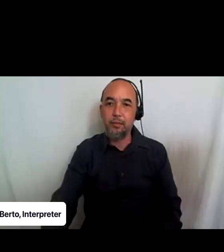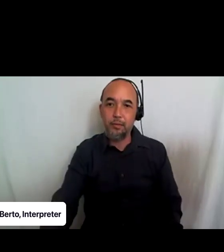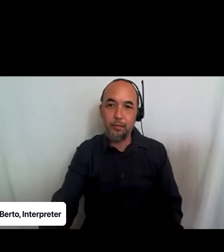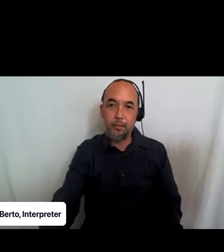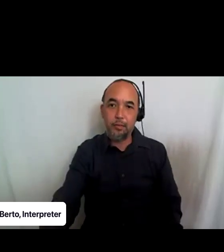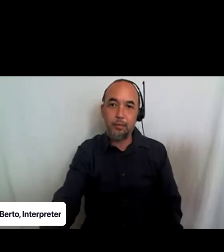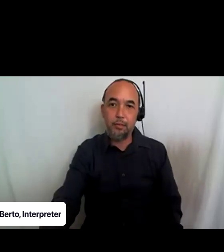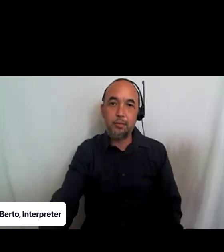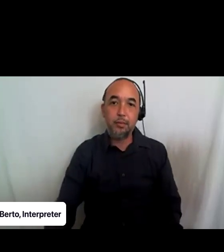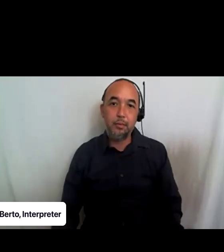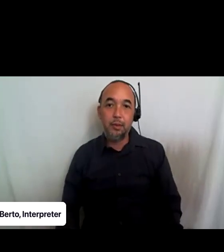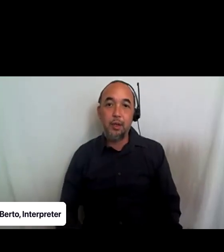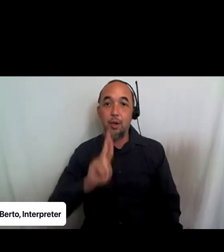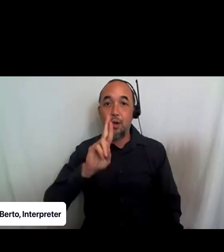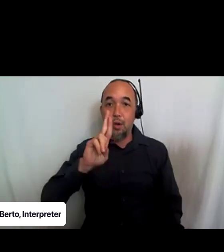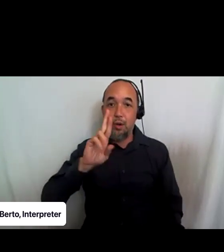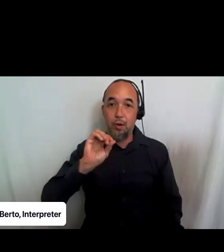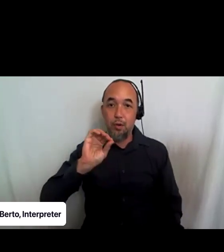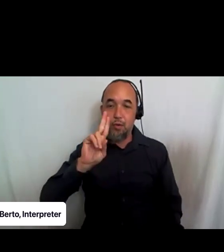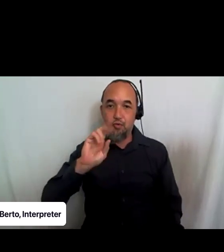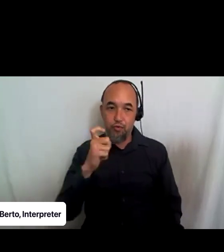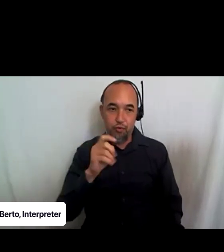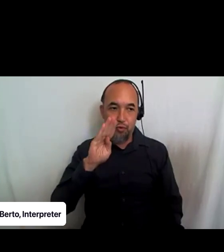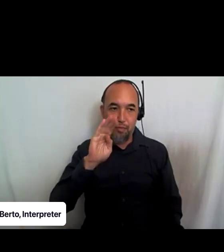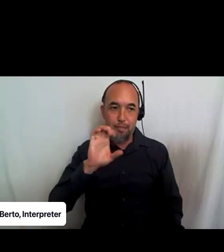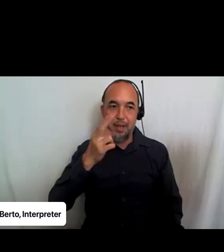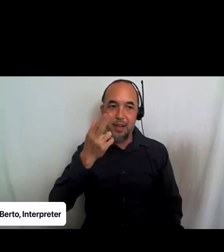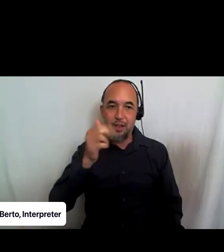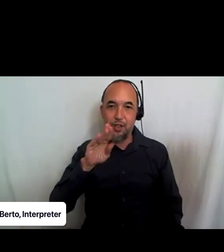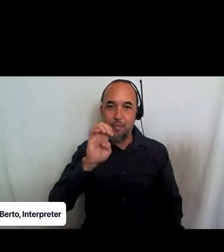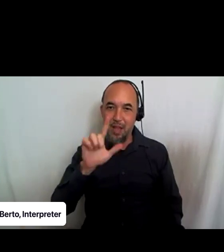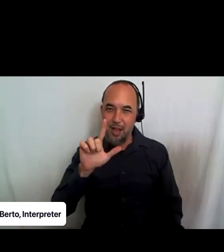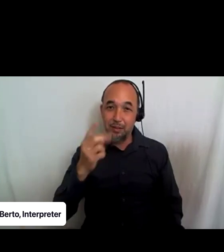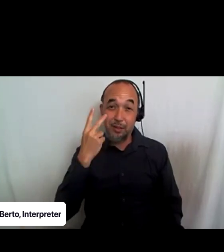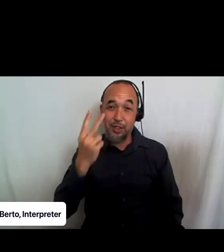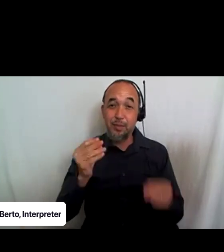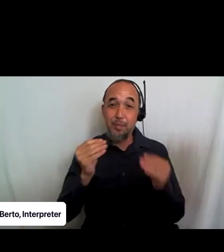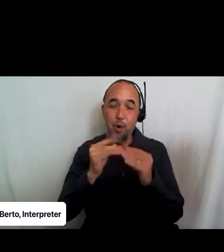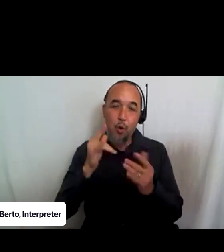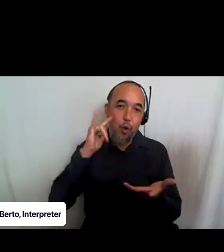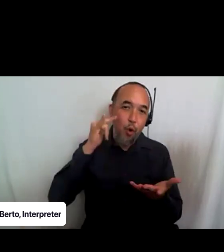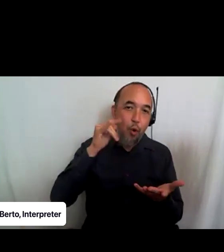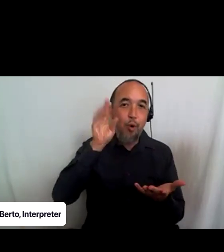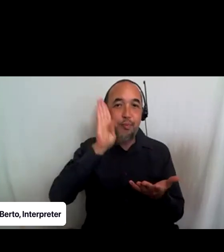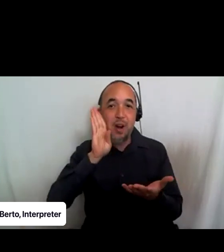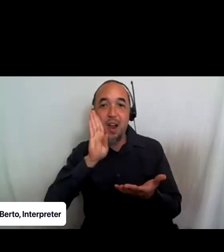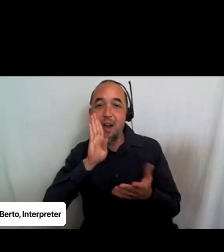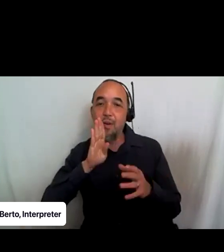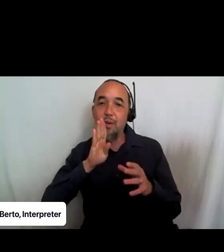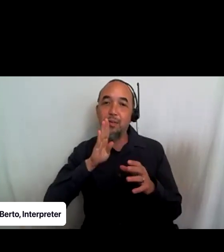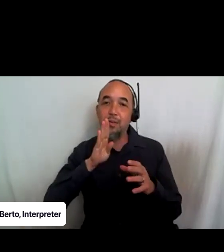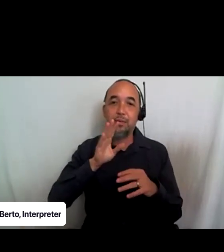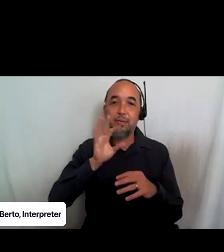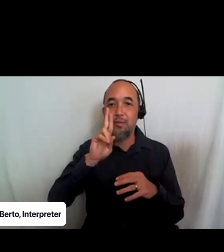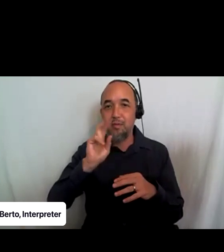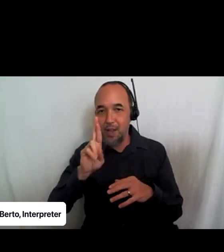your roux bechamel, see how it's getting a bit more golden brown, the flour with the butter? That's what you kind